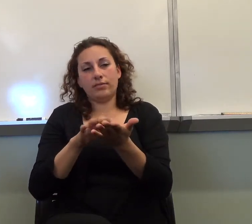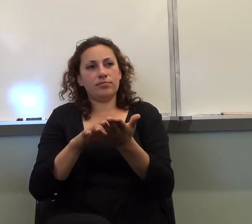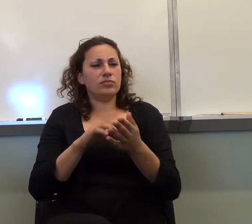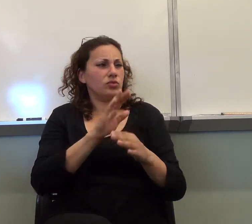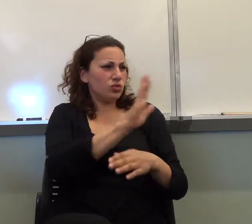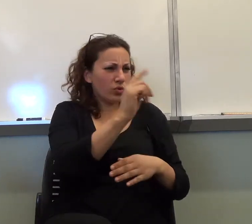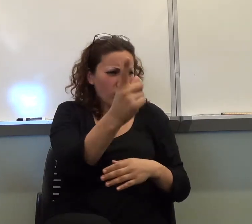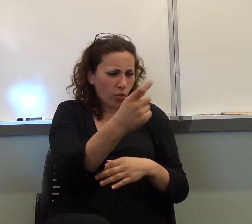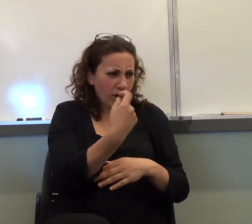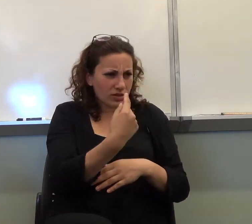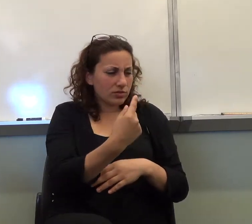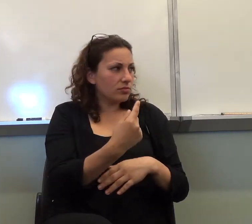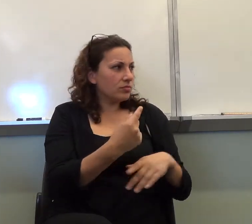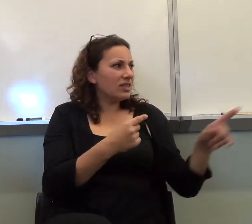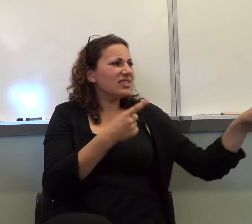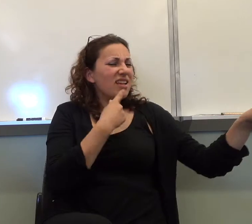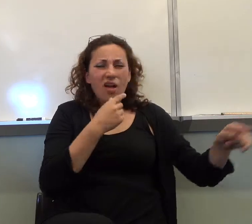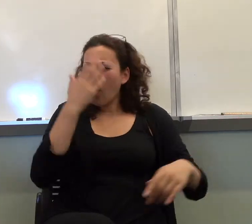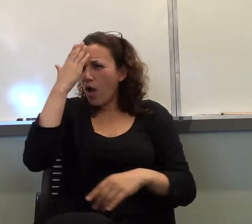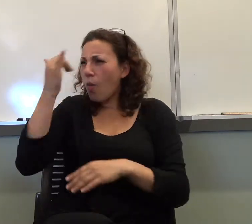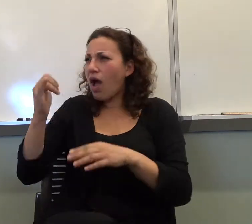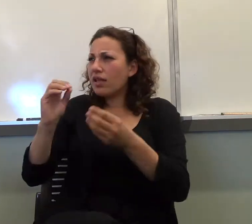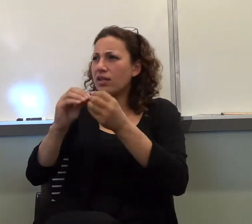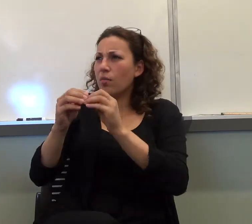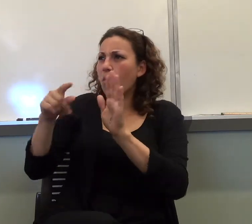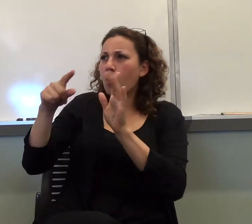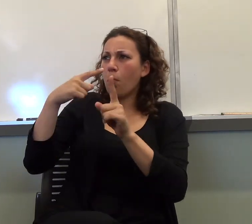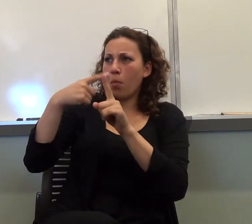is it positive? Why is it positive? Oh, okay.